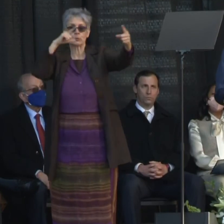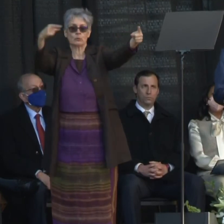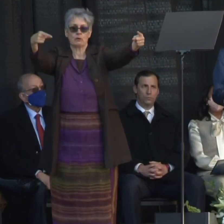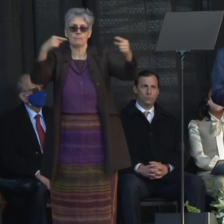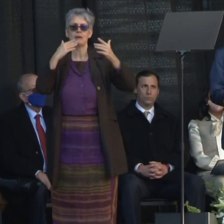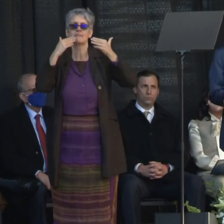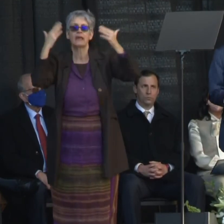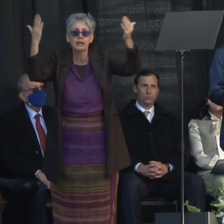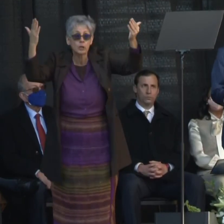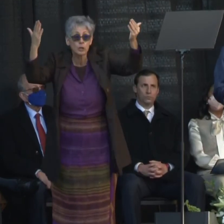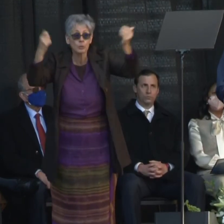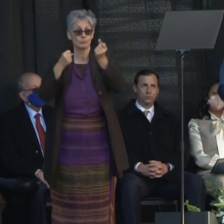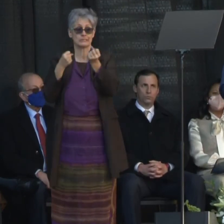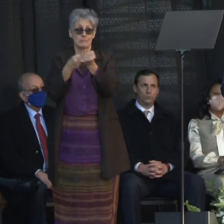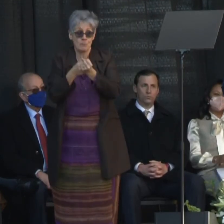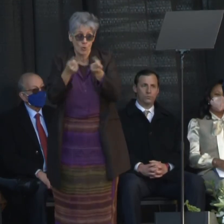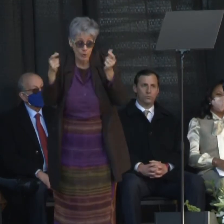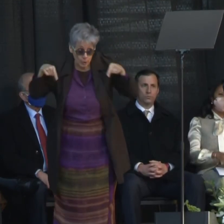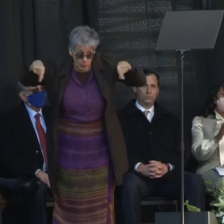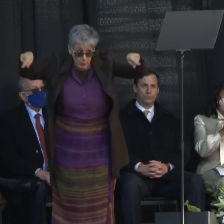we're glad you're open.